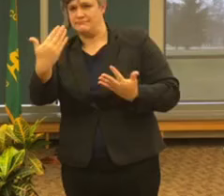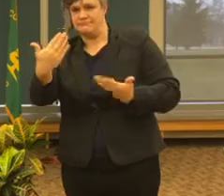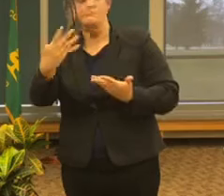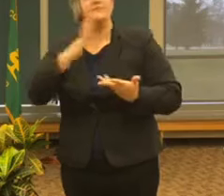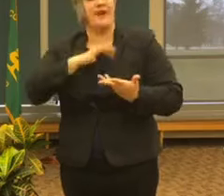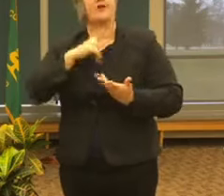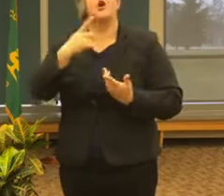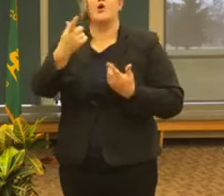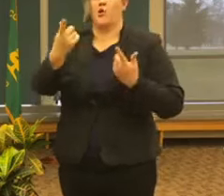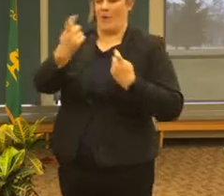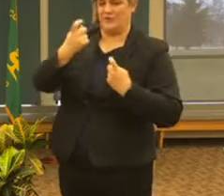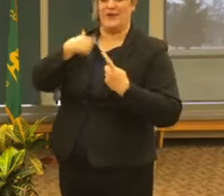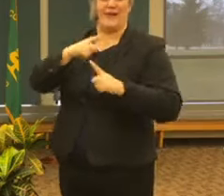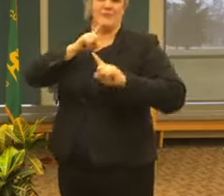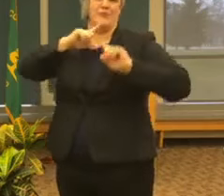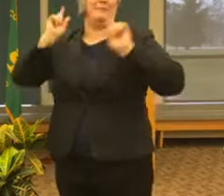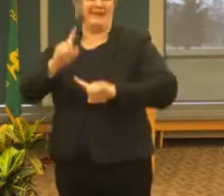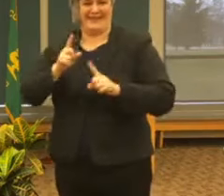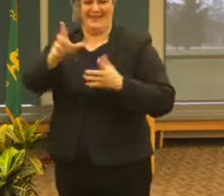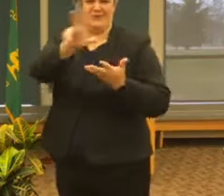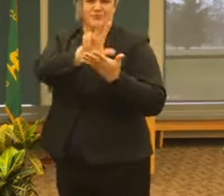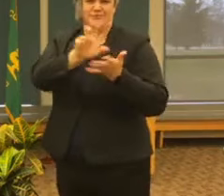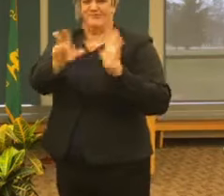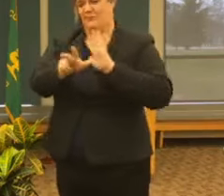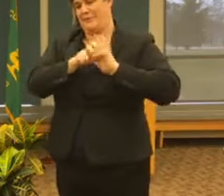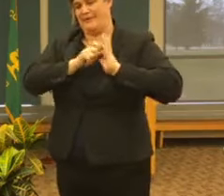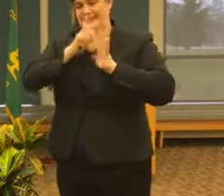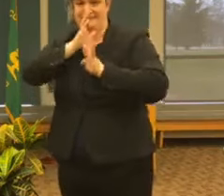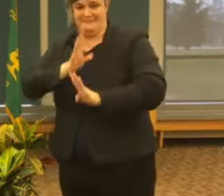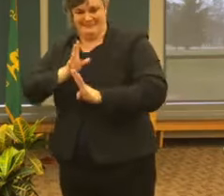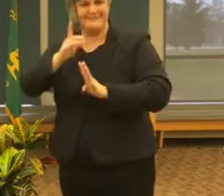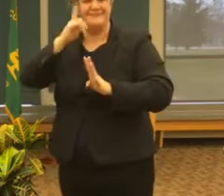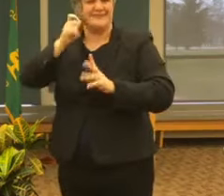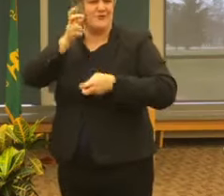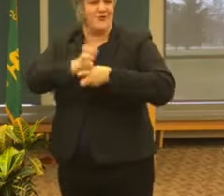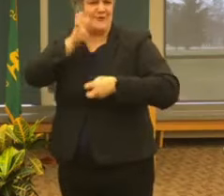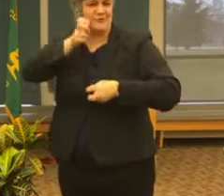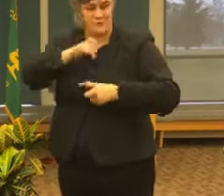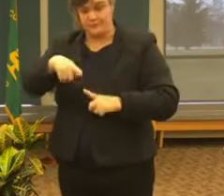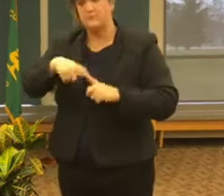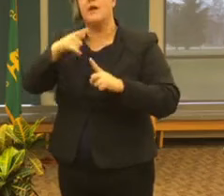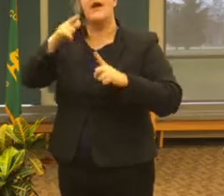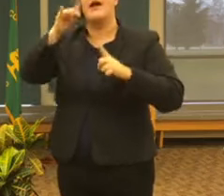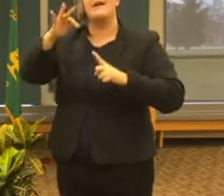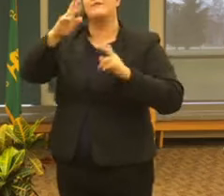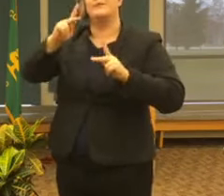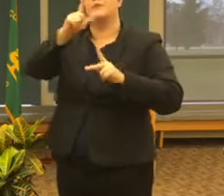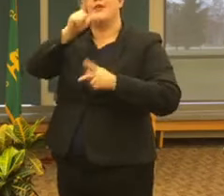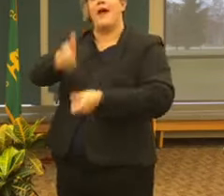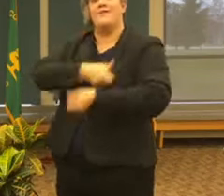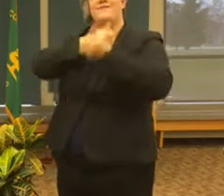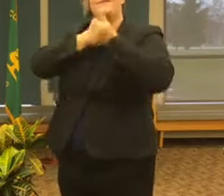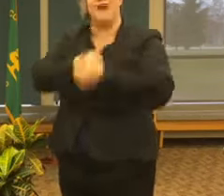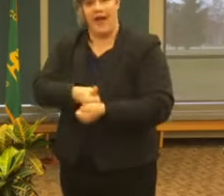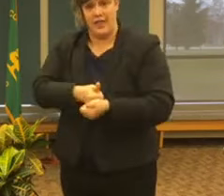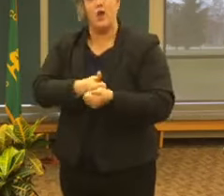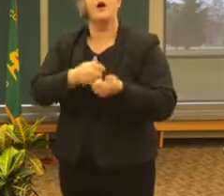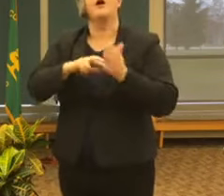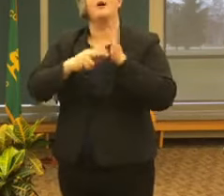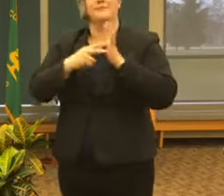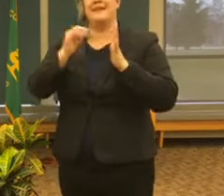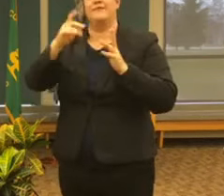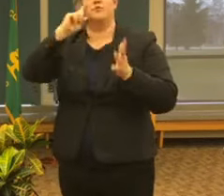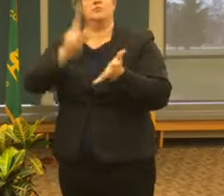question is, what are the penalties for not following this order? One of the things that if people are not following this order, by the way, is that they should call the sheriff's